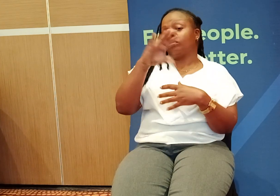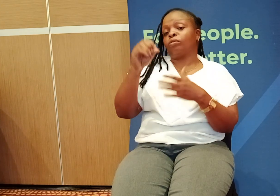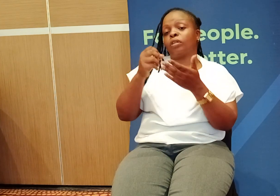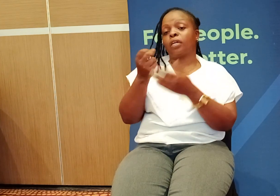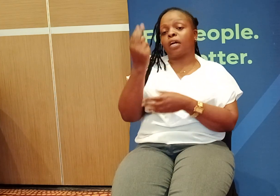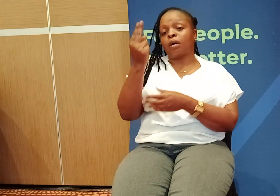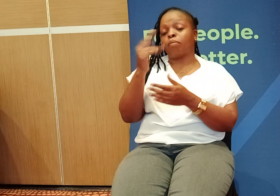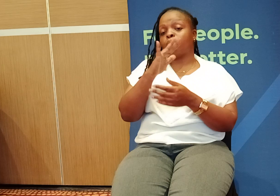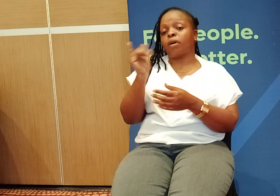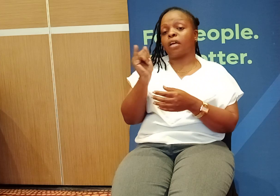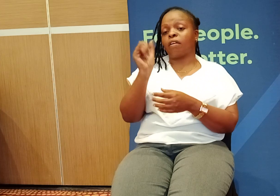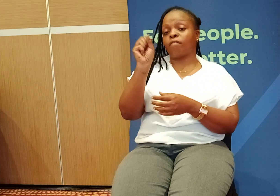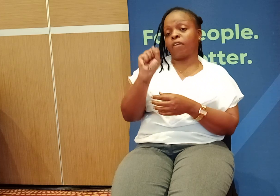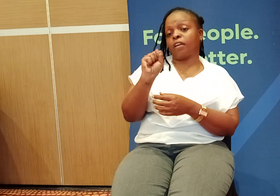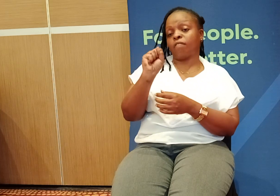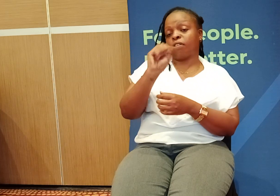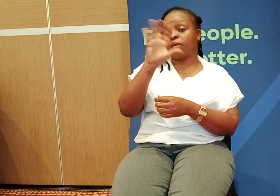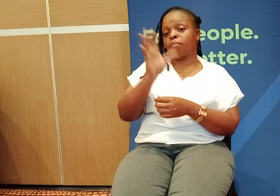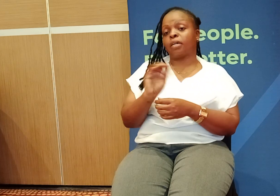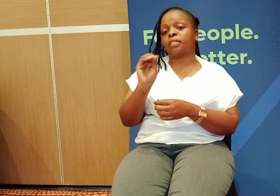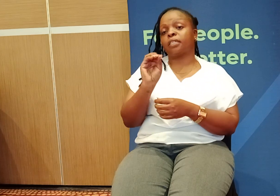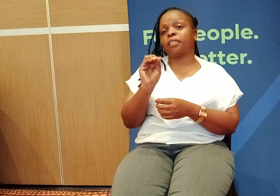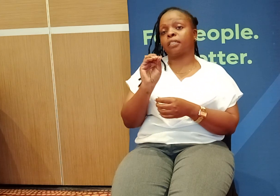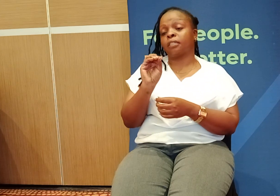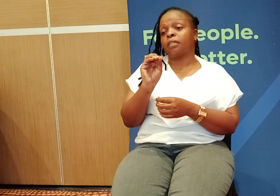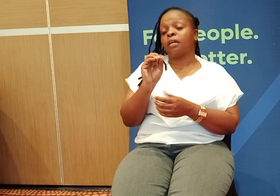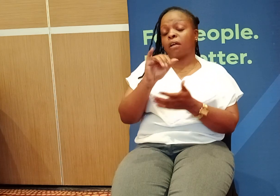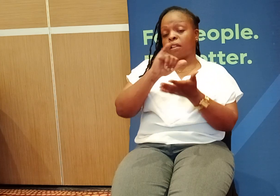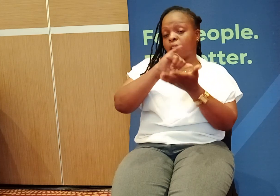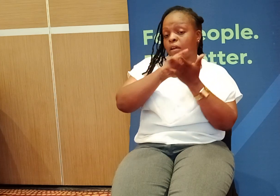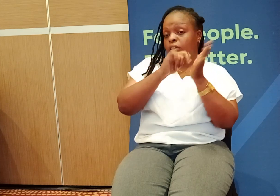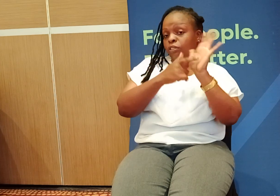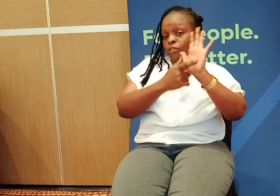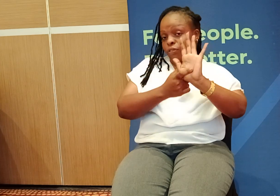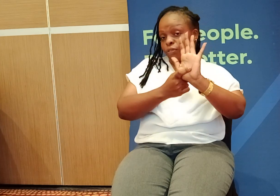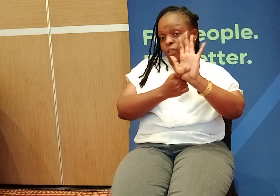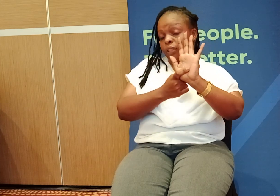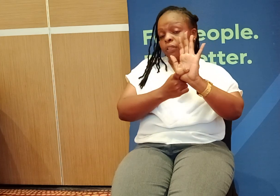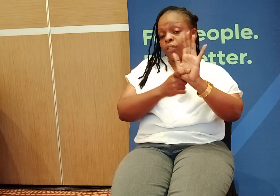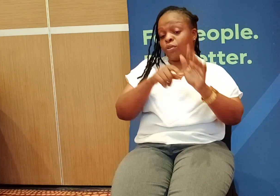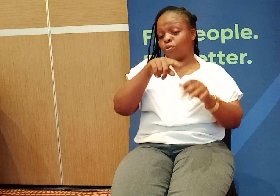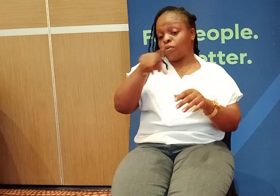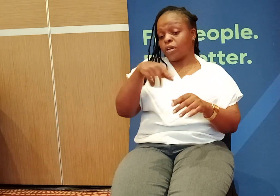by 5%. An indication in some instances that we are going back to cash.